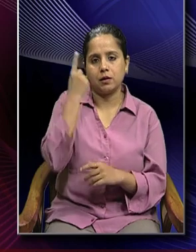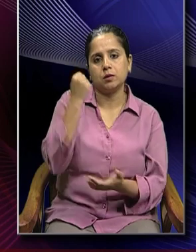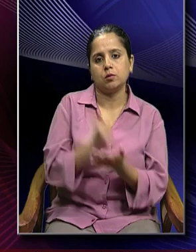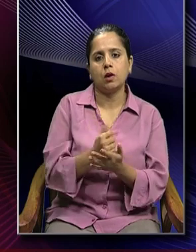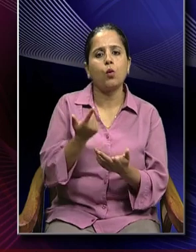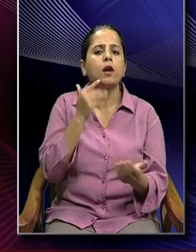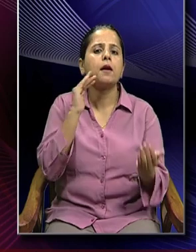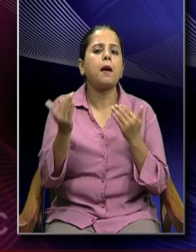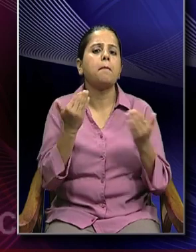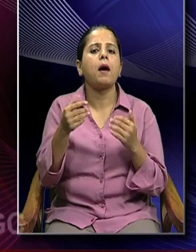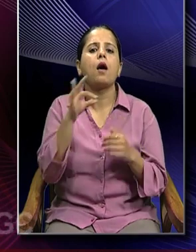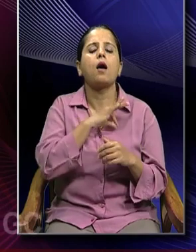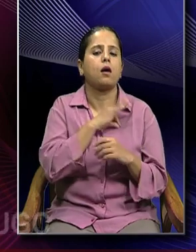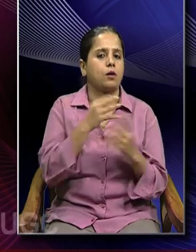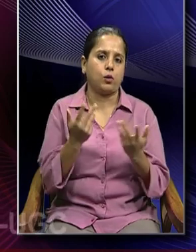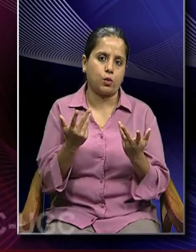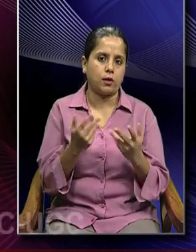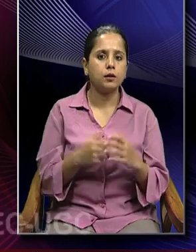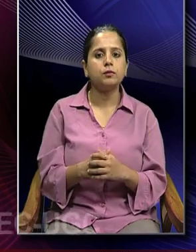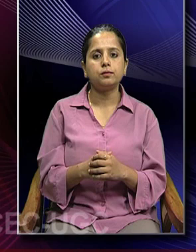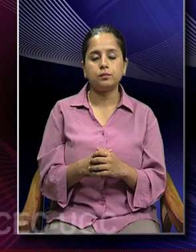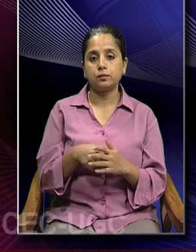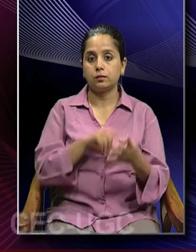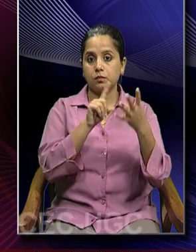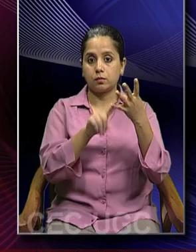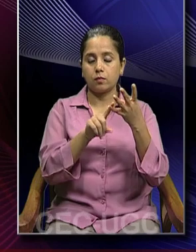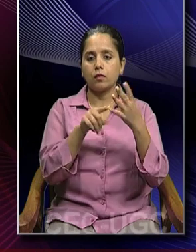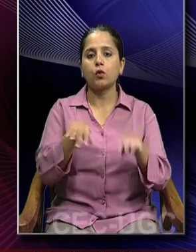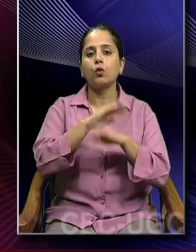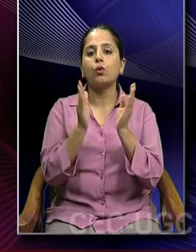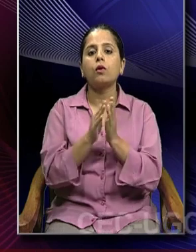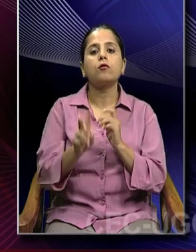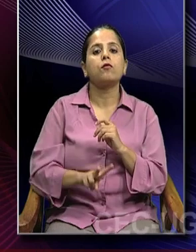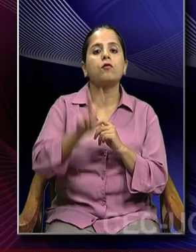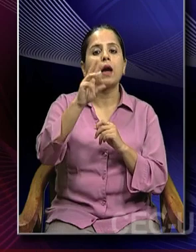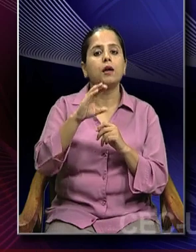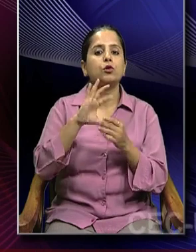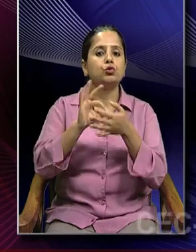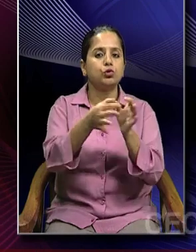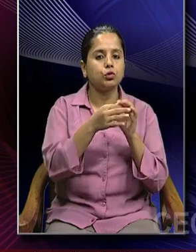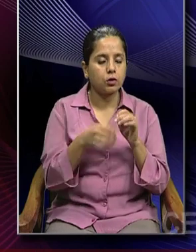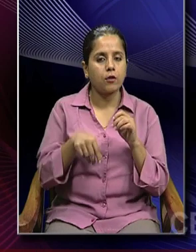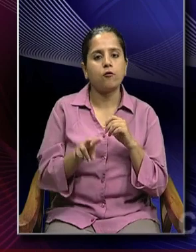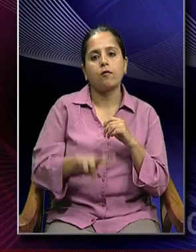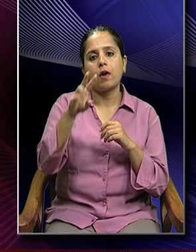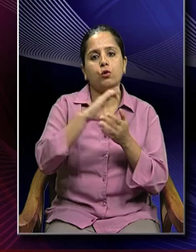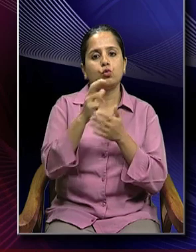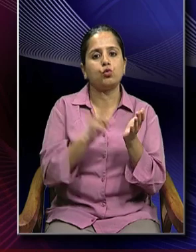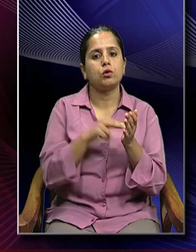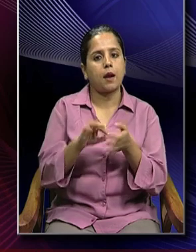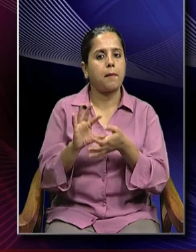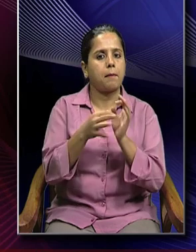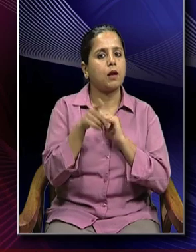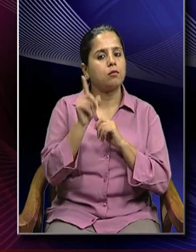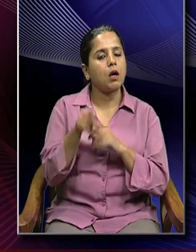is comparative advantage. The fourth one is total value chain, or what we call as value chain matrix, and it should be